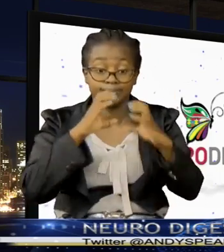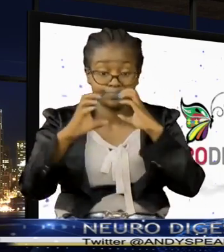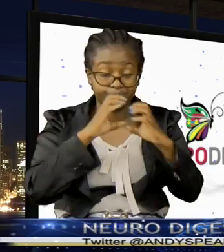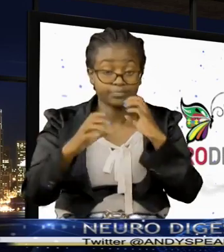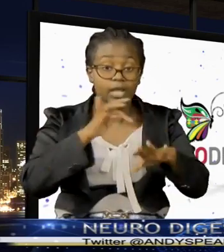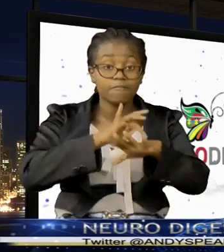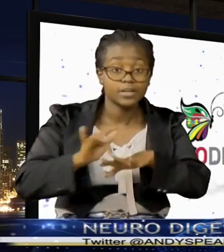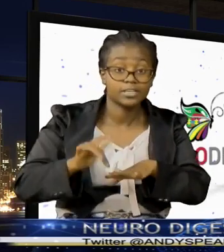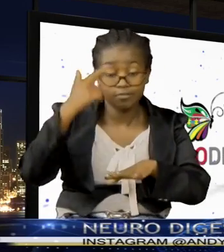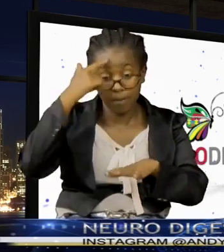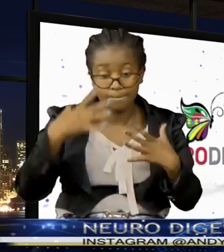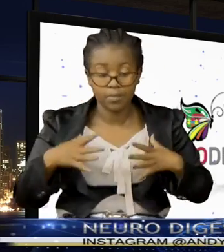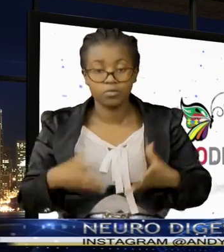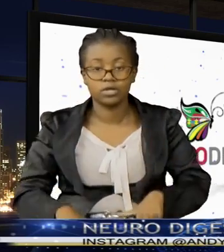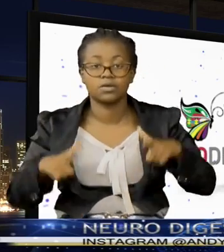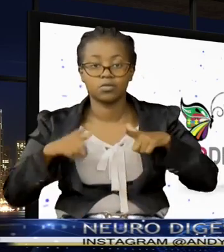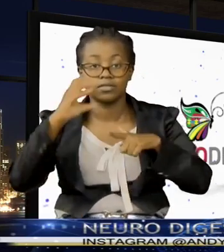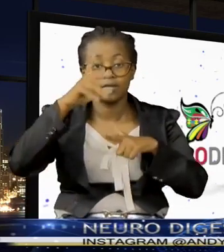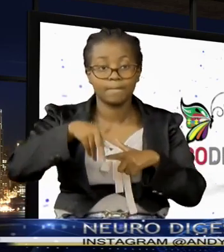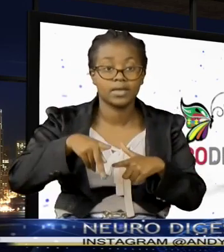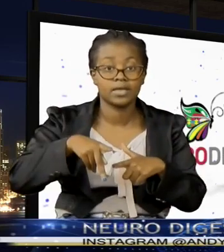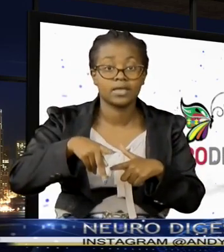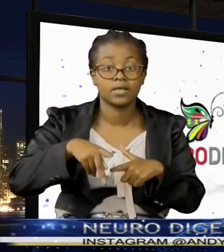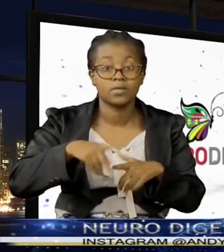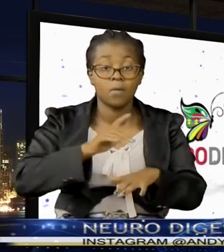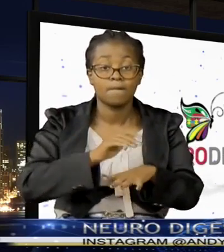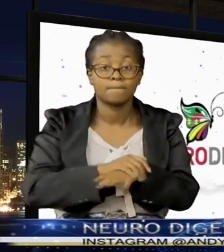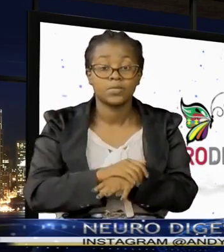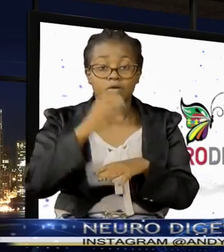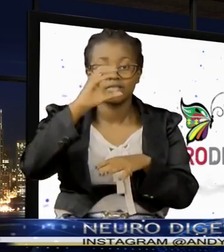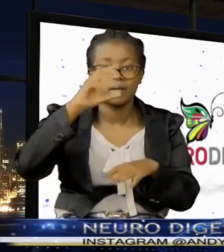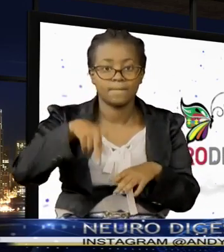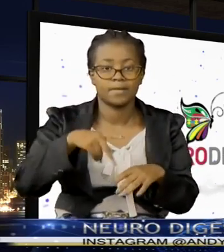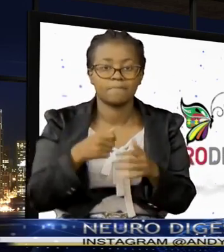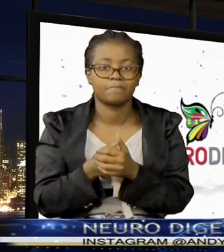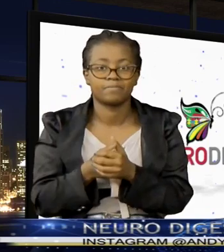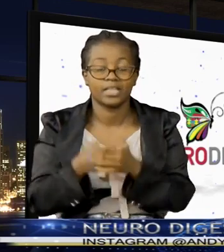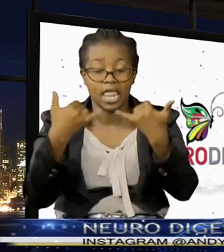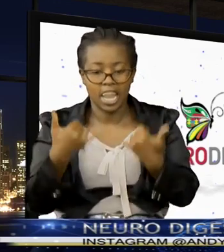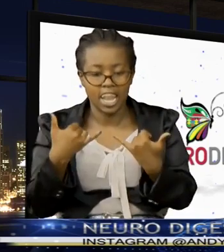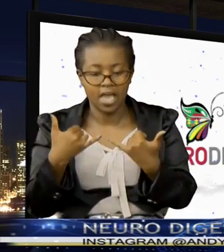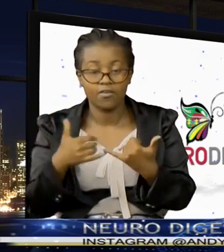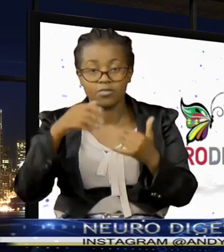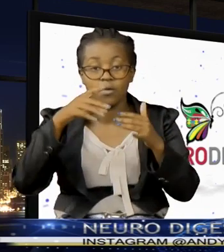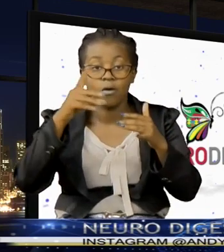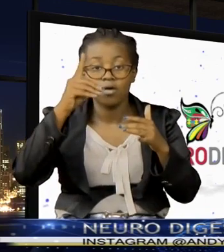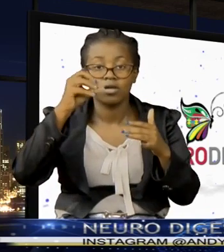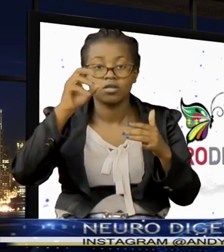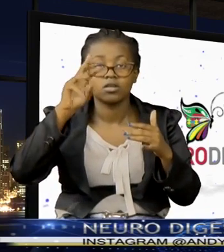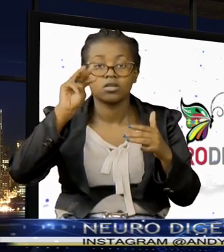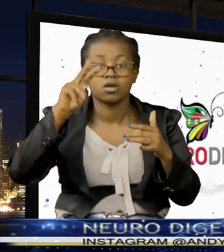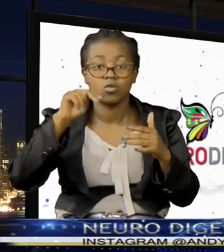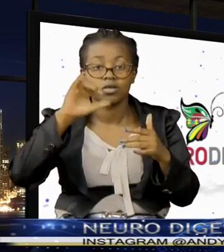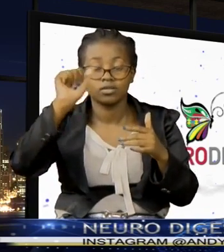communication is affected for people living with cerebral palsy, as we may call it CP. Let's go now to Down syndrome.